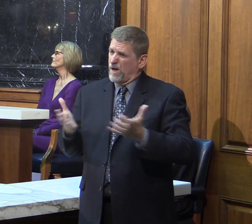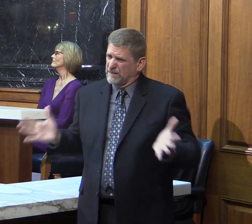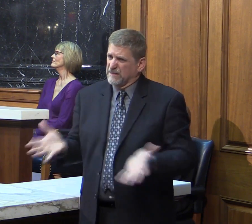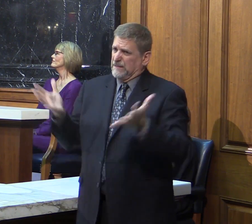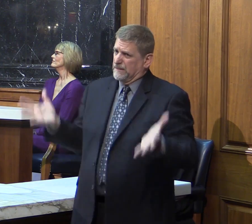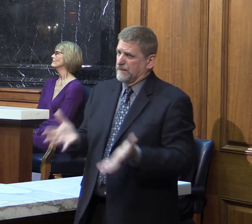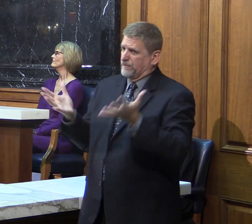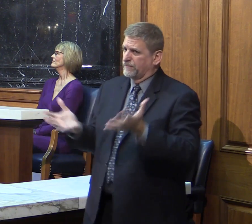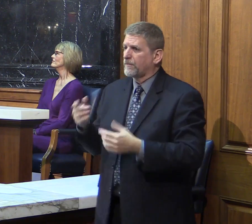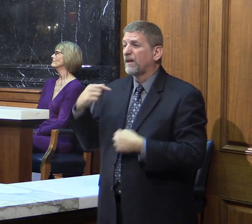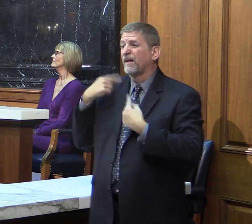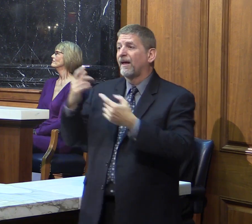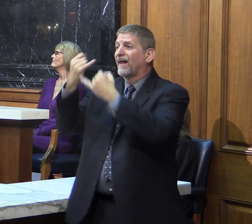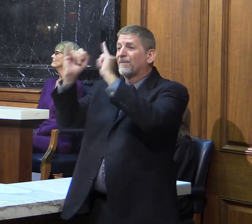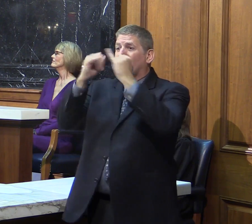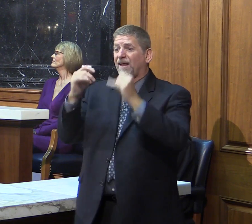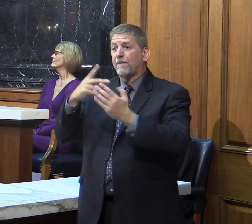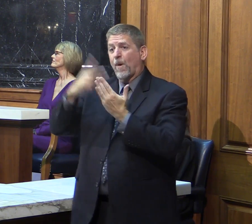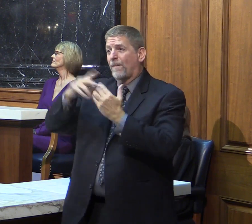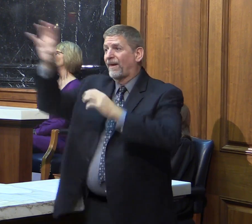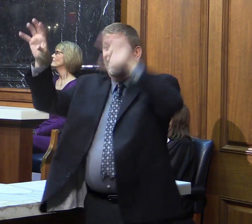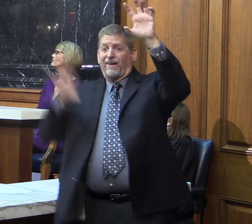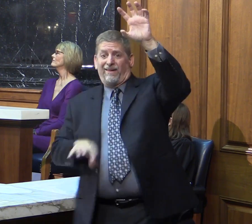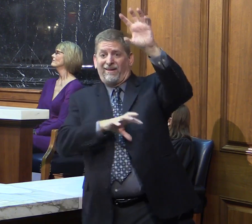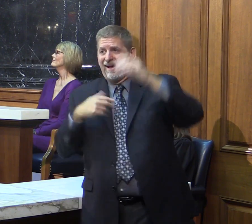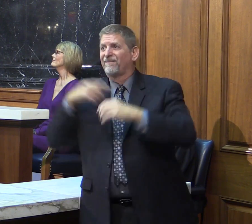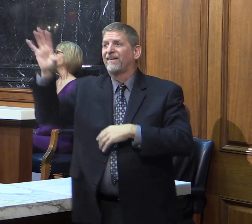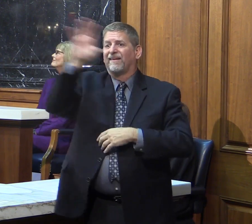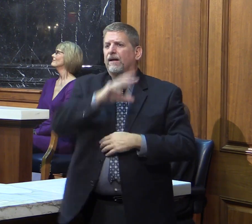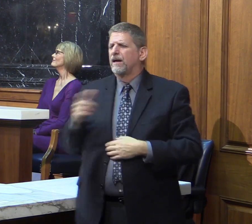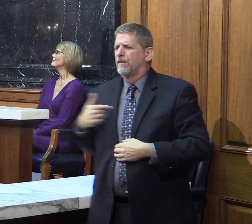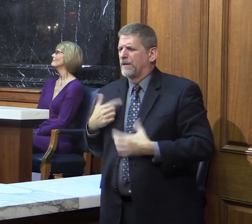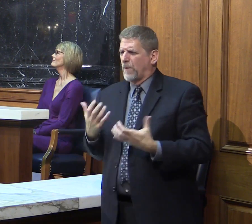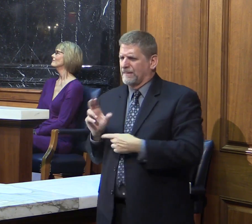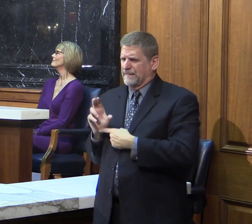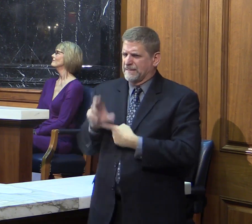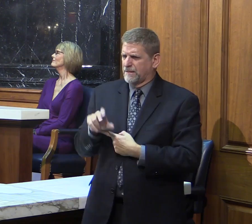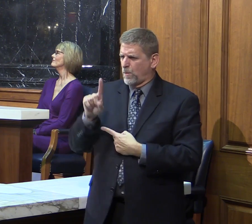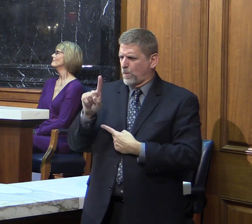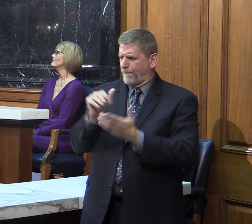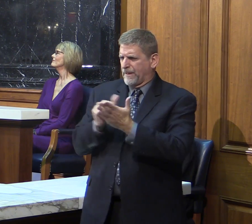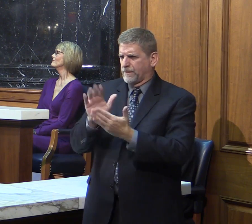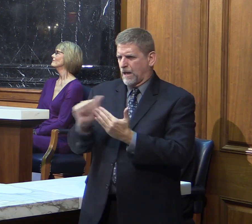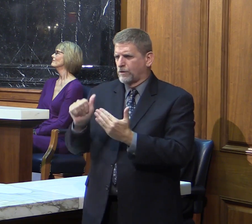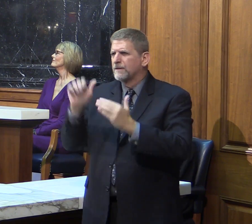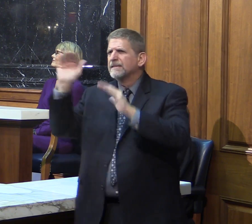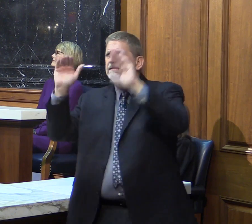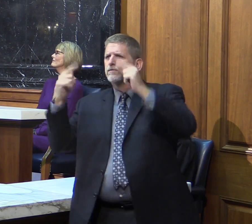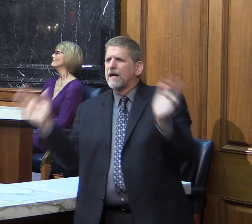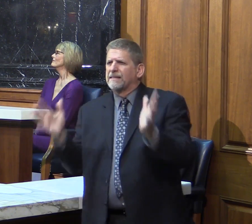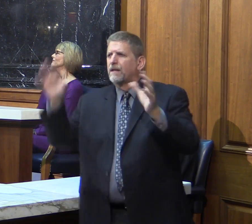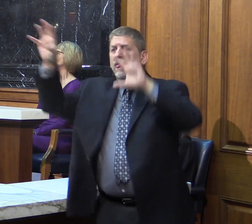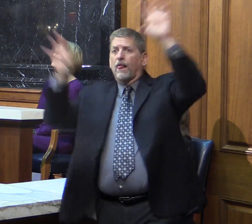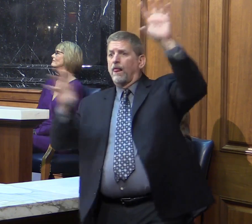So we will invest $1 million each year to lead a statewide effort to better coordinate K through 12 STEM